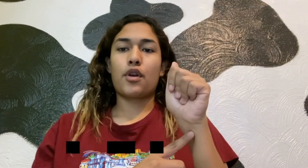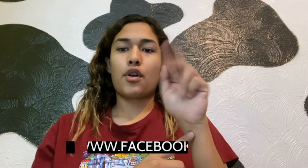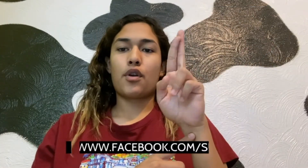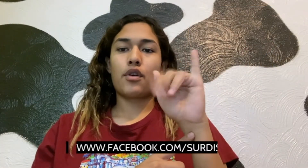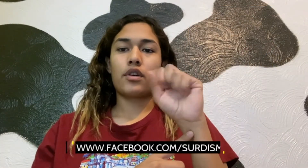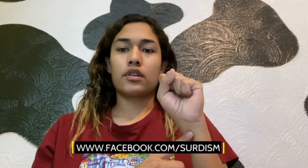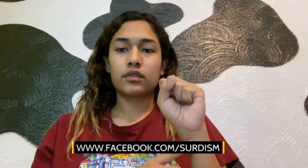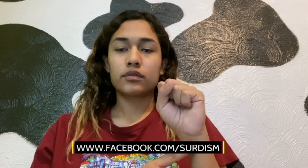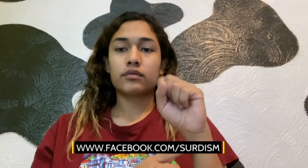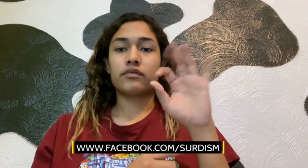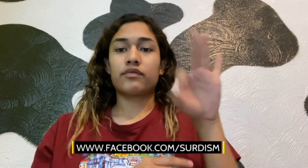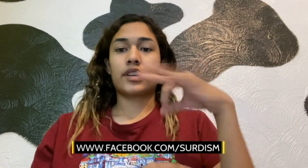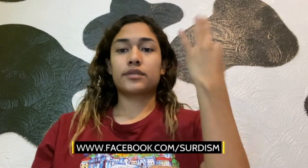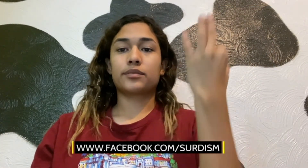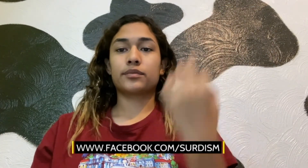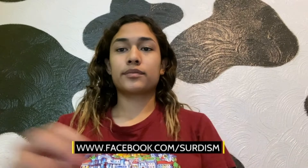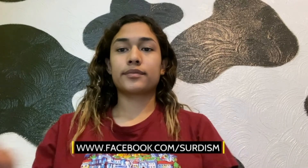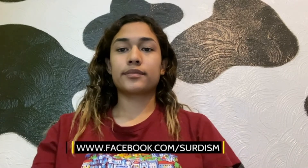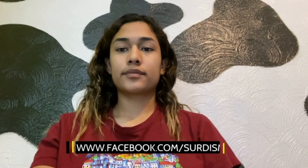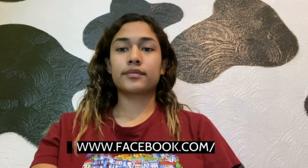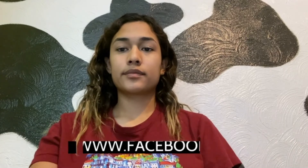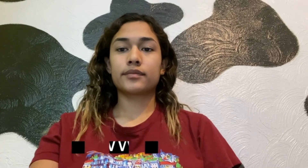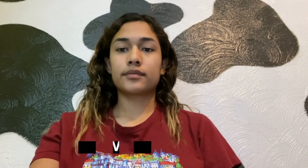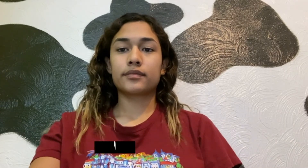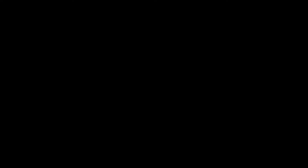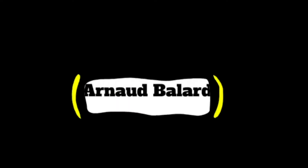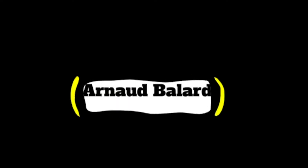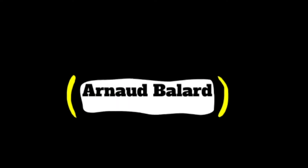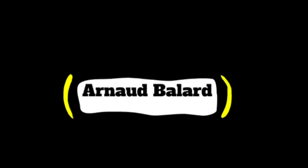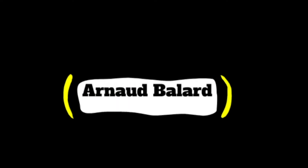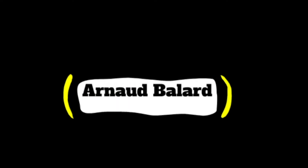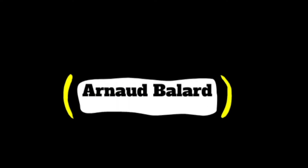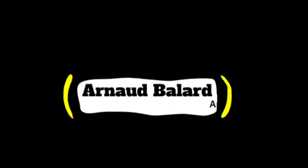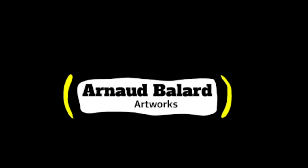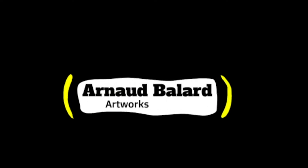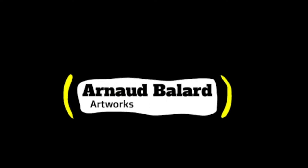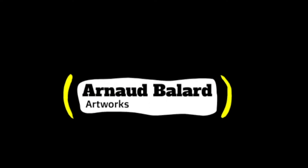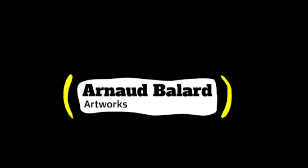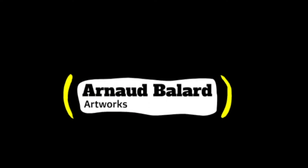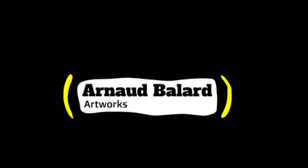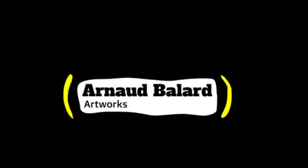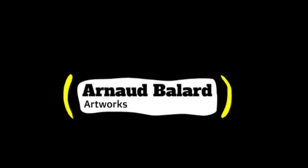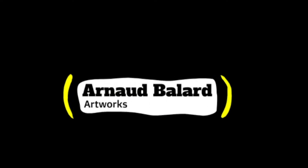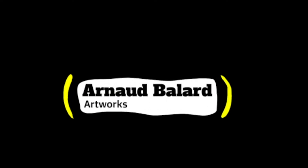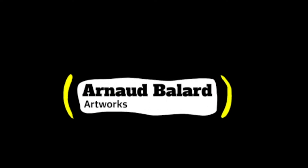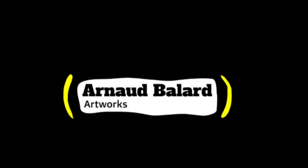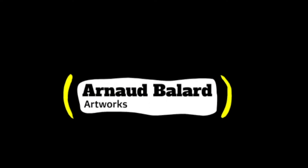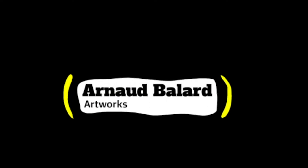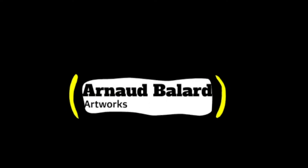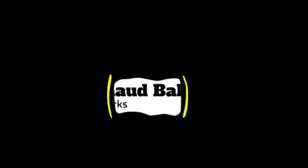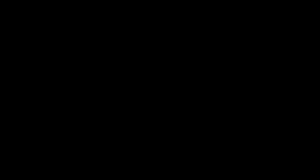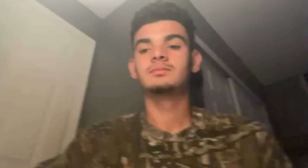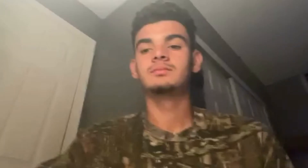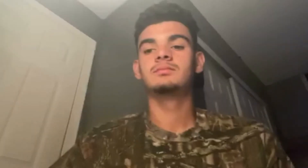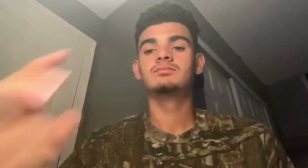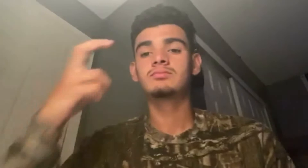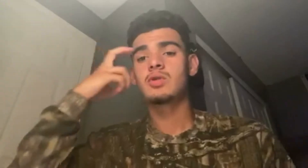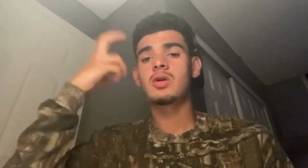Paris, France. It cuts to a black background. Text appears. Bernard Ballard Artworks. It cuts to another student. His name is